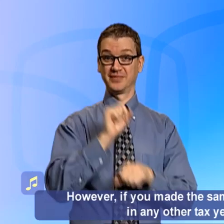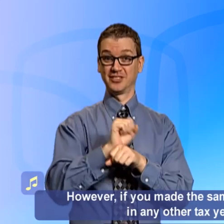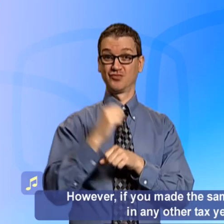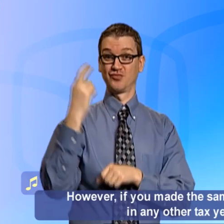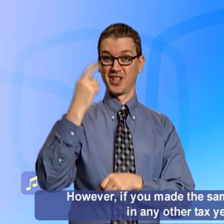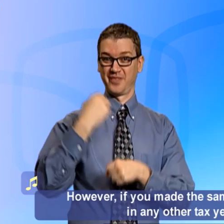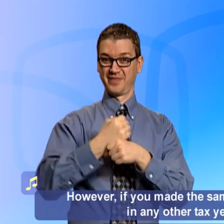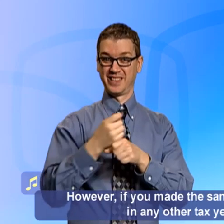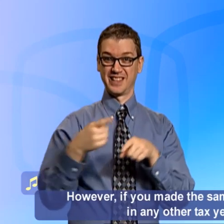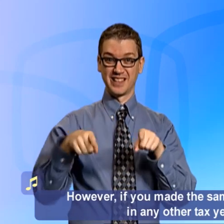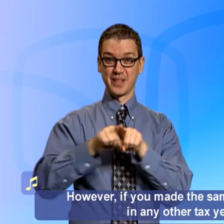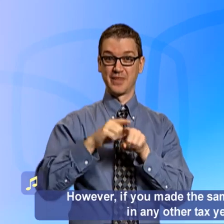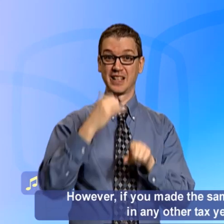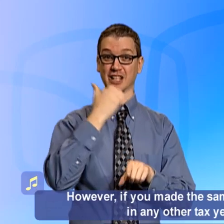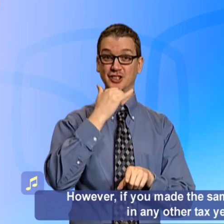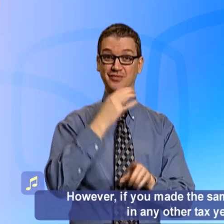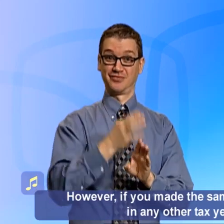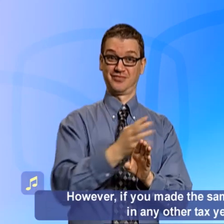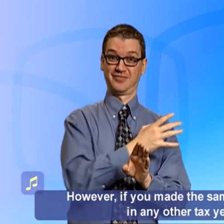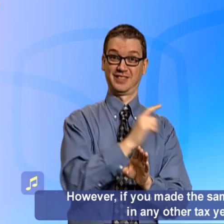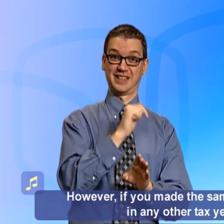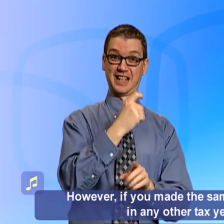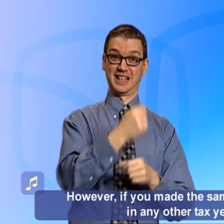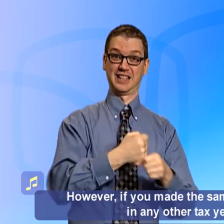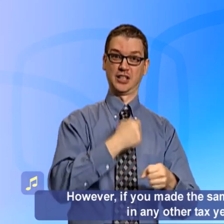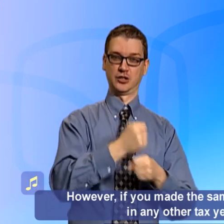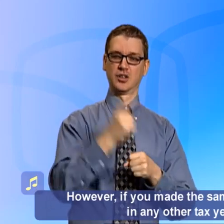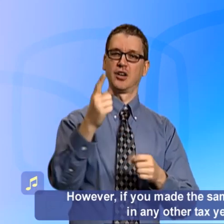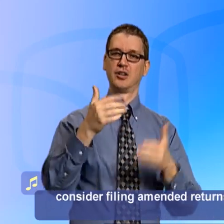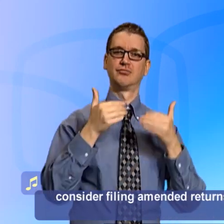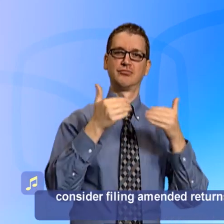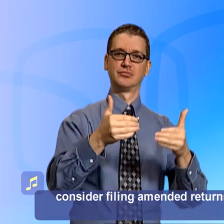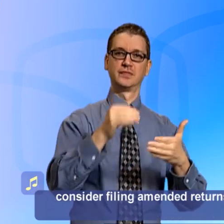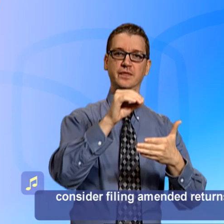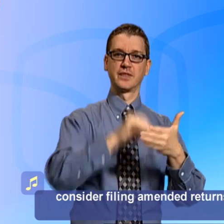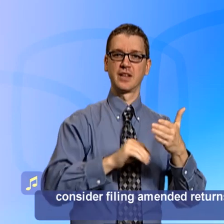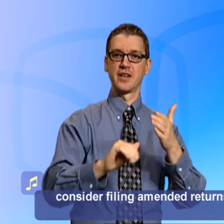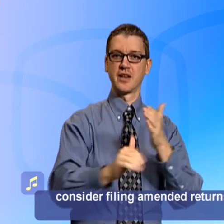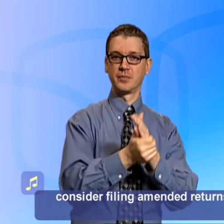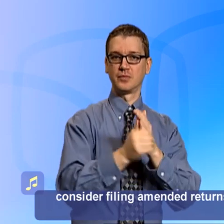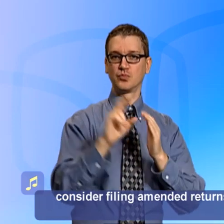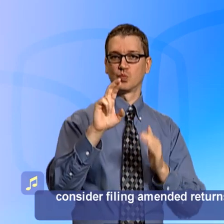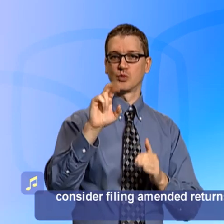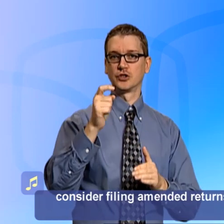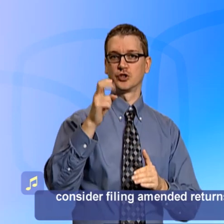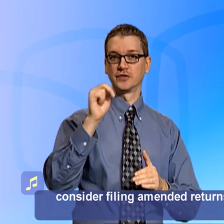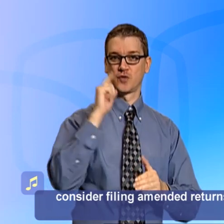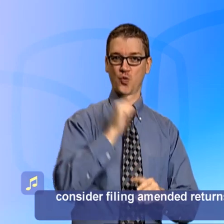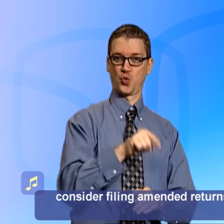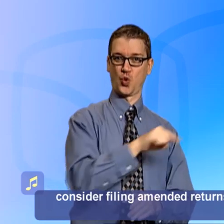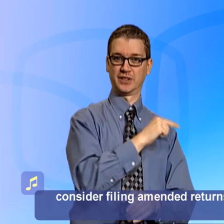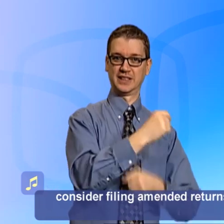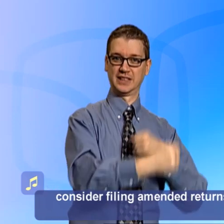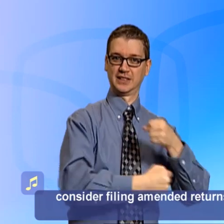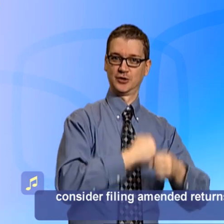However, if you made the same type of error in any other tax years, consider filing amended returns for those years.